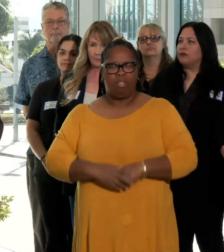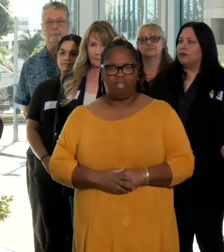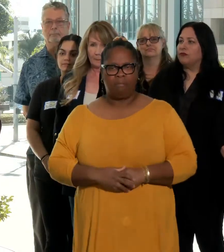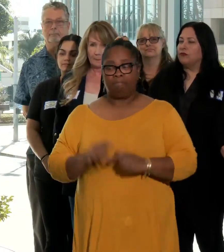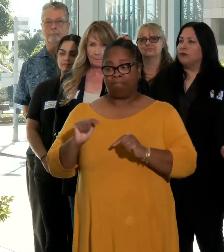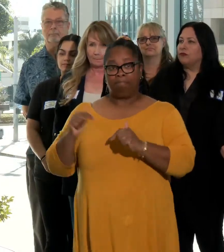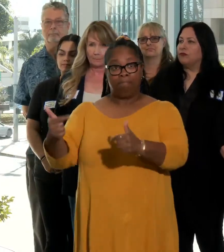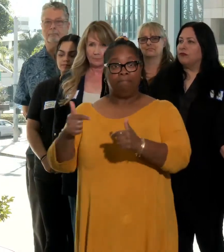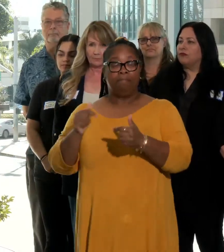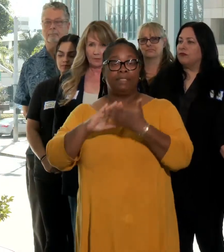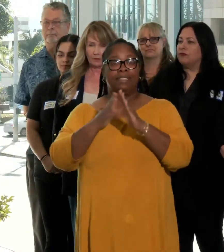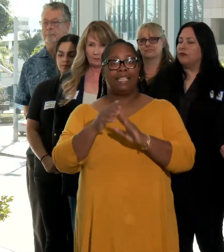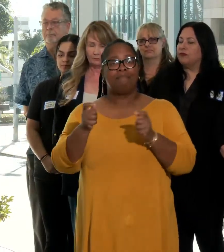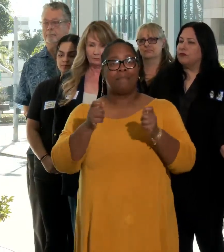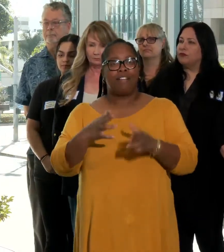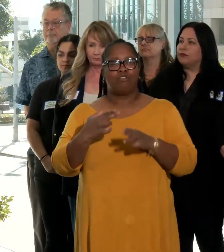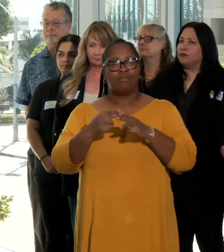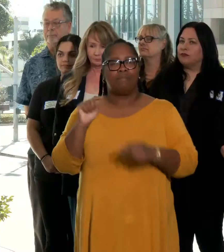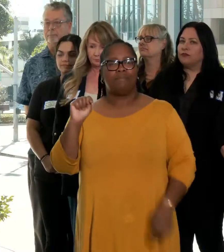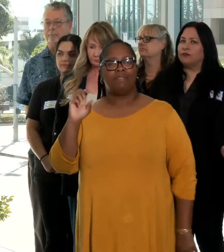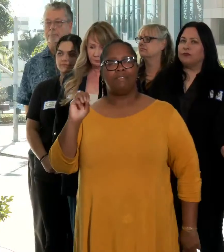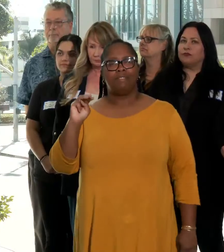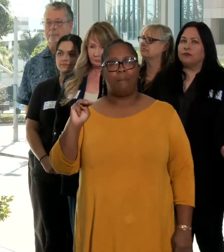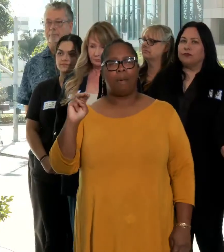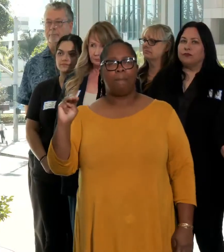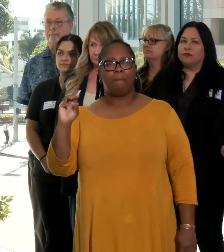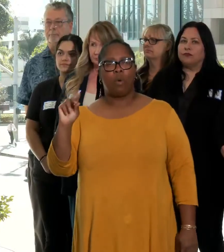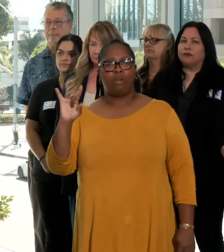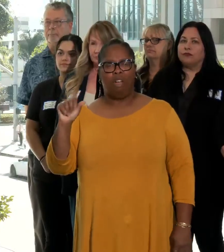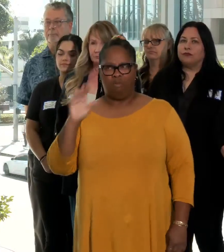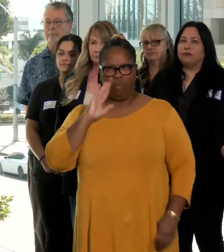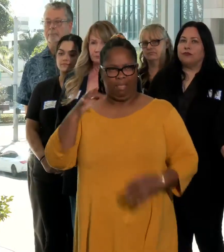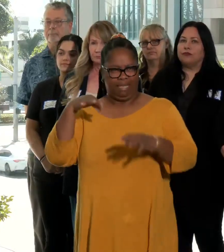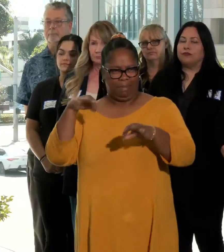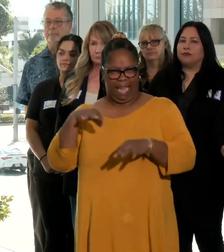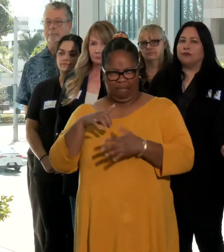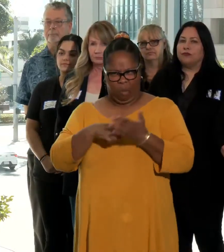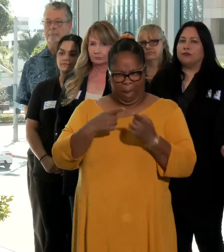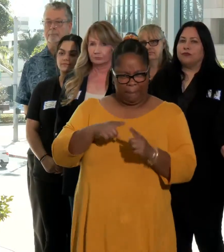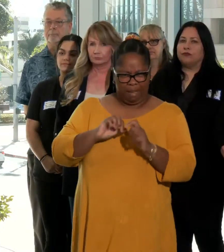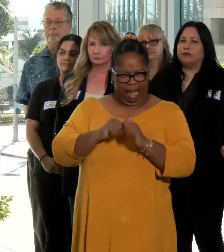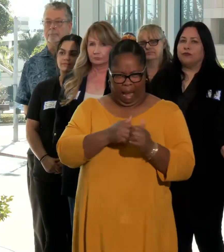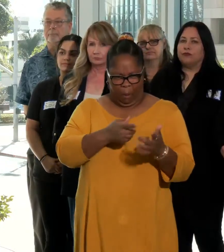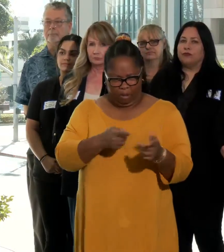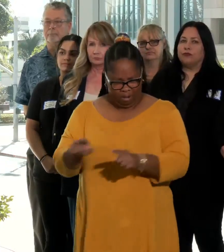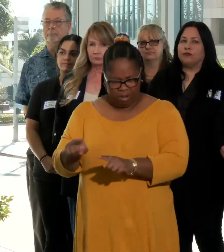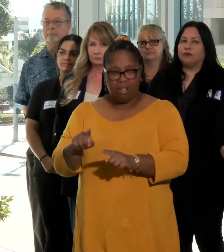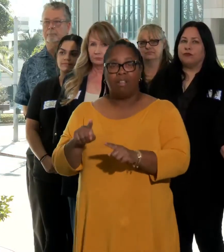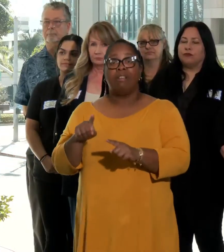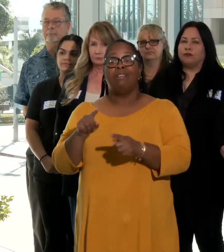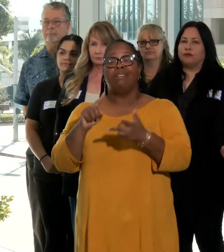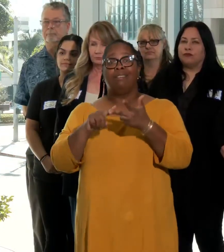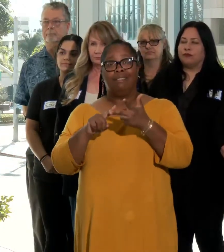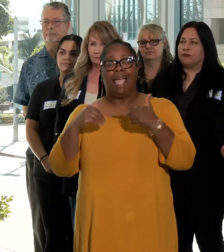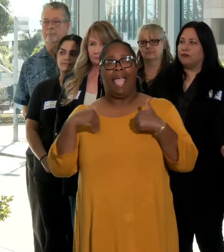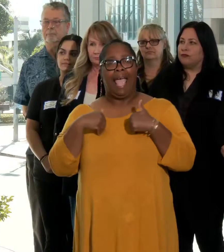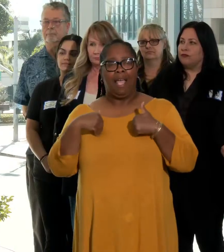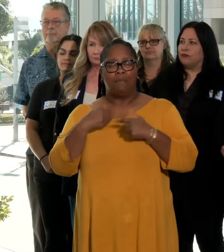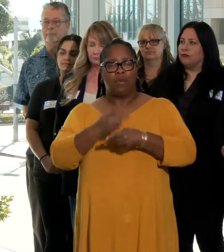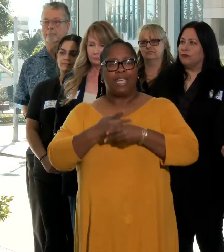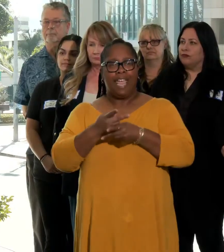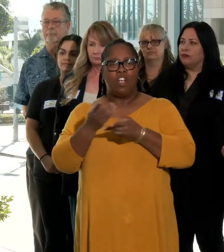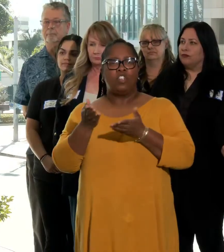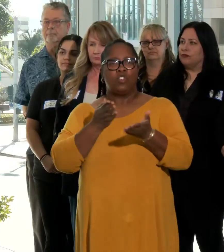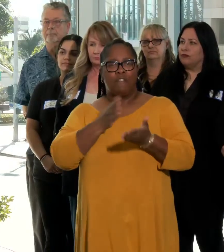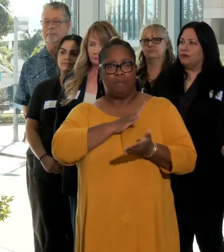to our city manager, Tom Modica, who's going to walk us through how we got here, and then you'll hear from Animal Care Services Bureau Manager